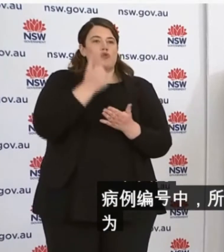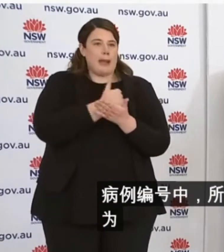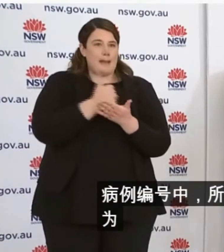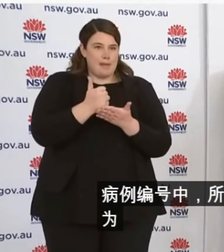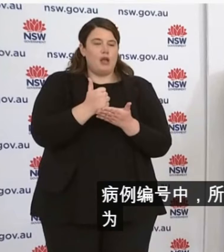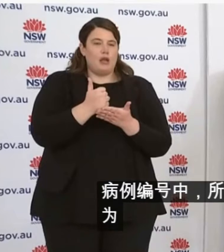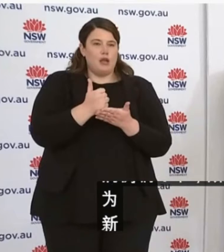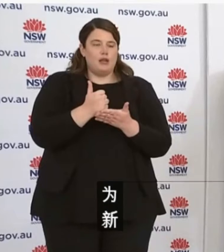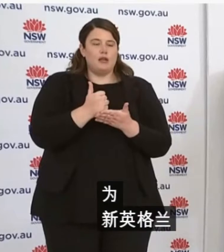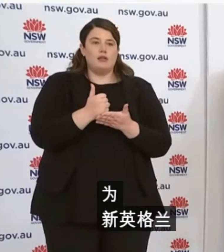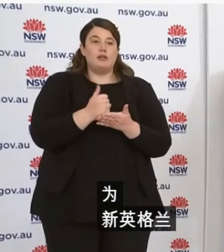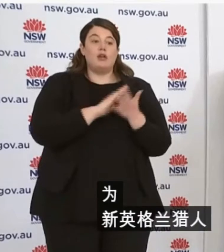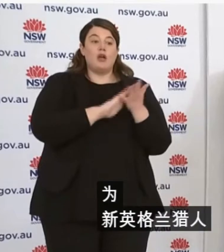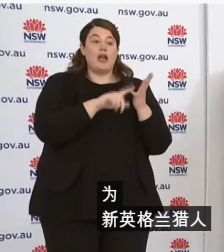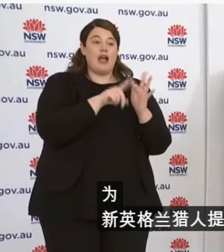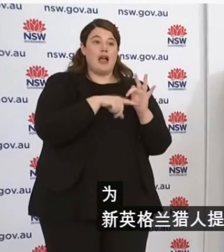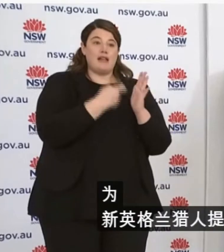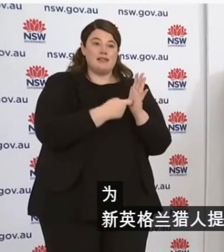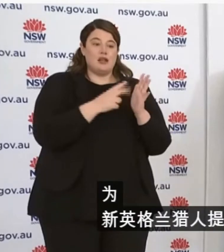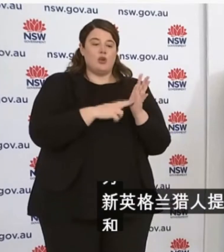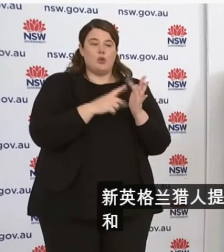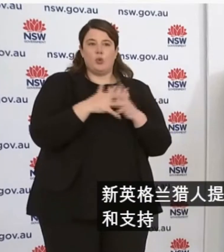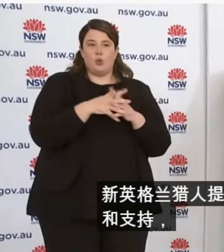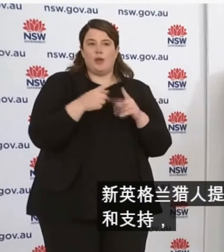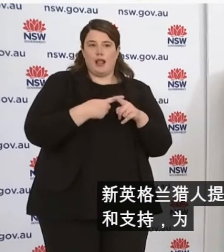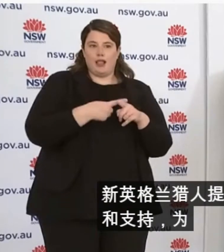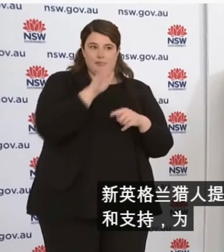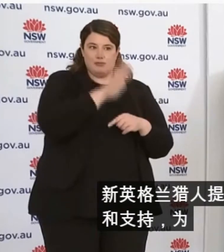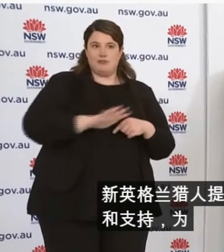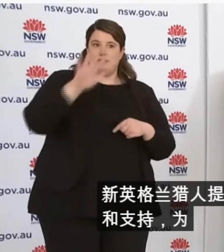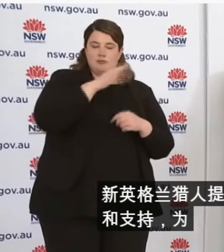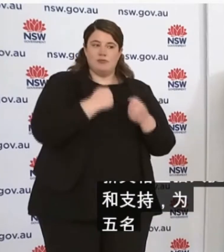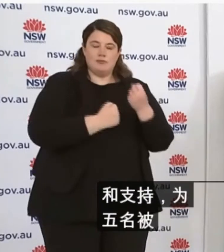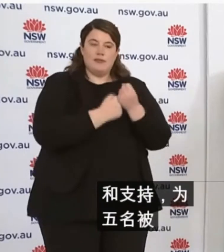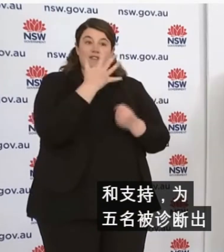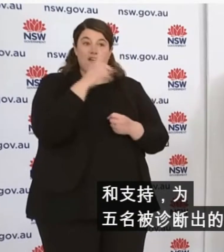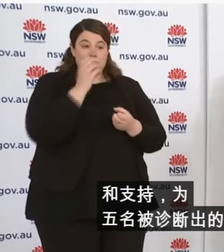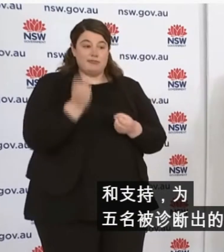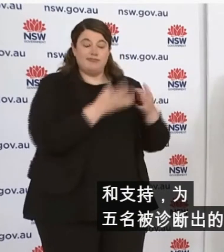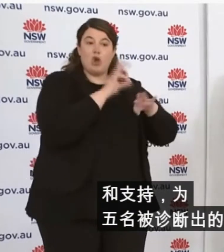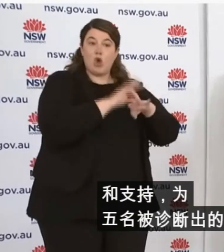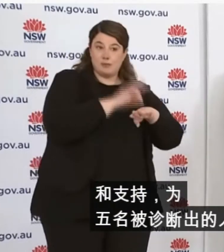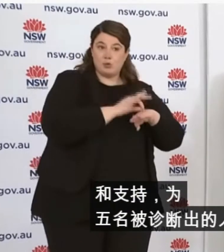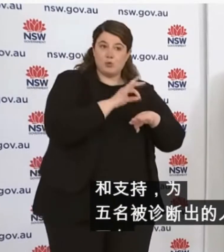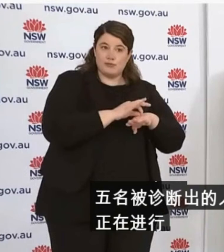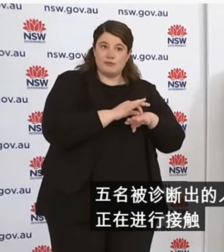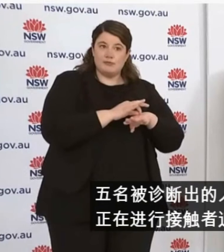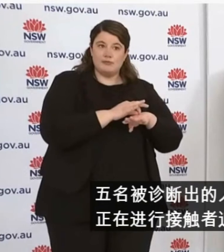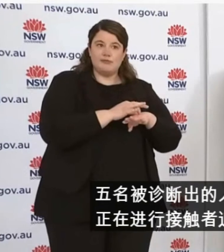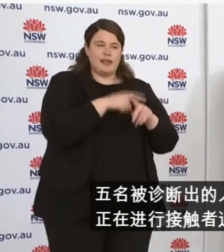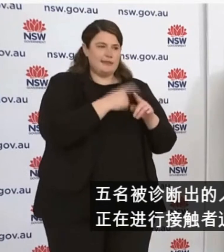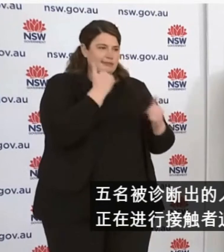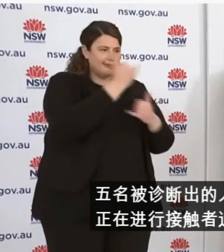currently providing, Hunter New England's providing care and support to 5 people that were diagnosed, and they're doing the